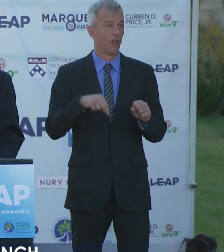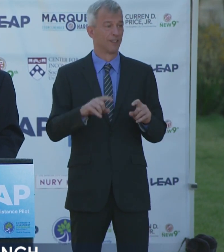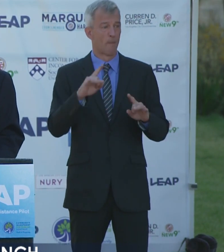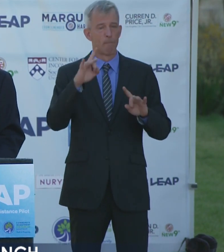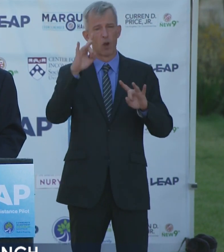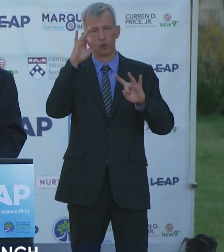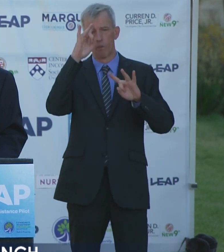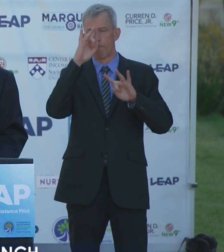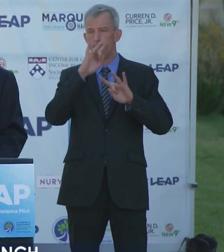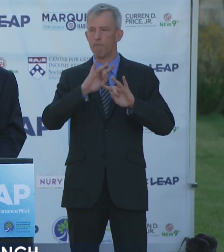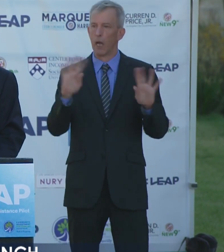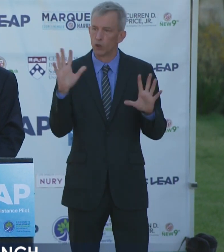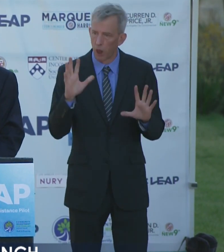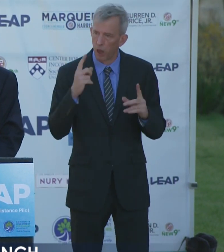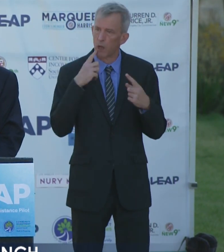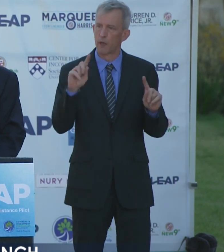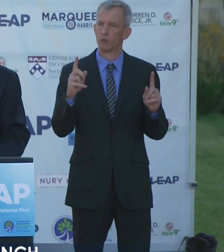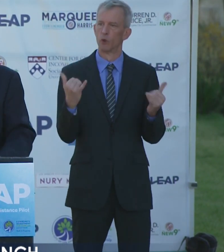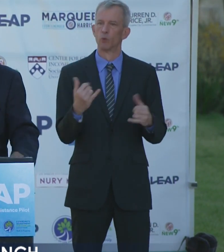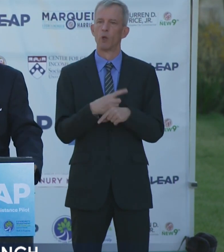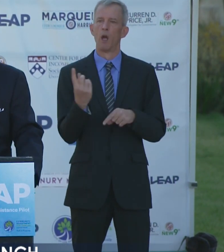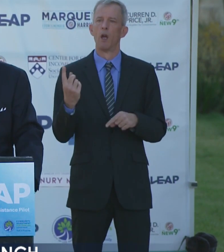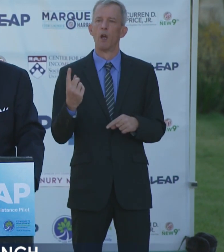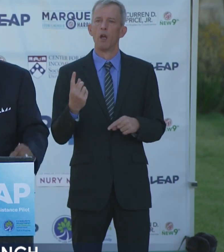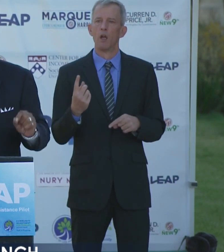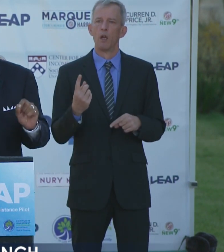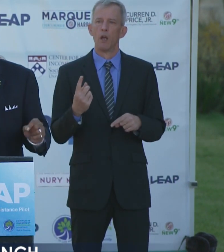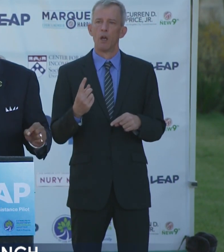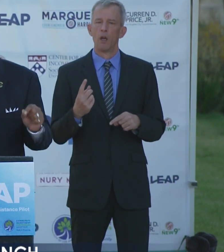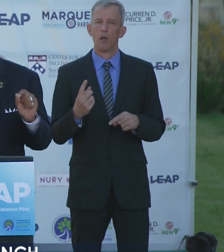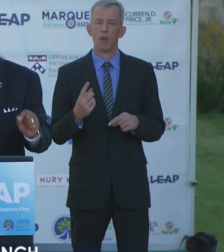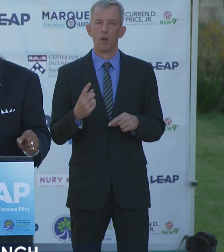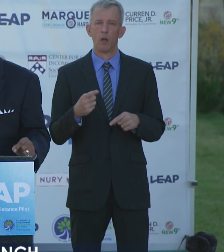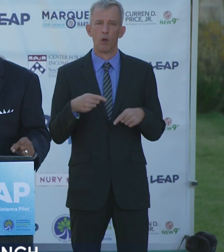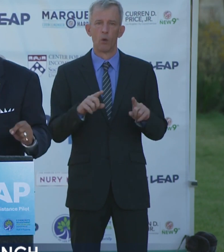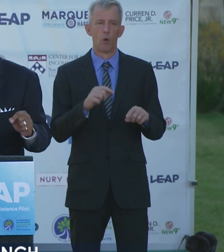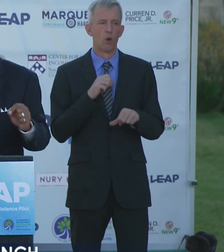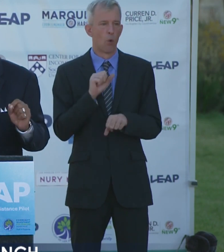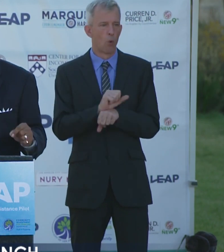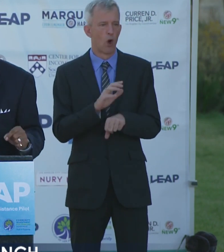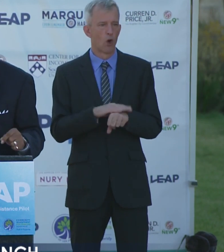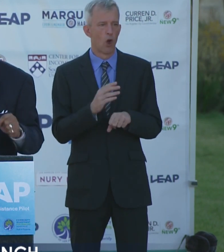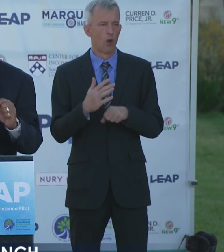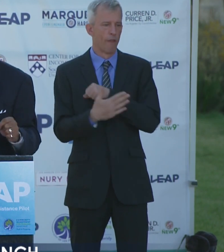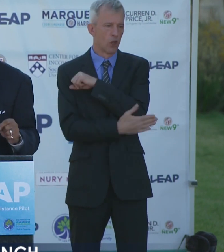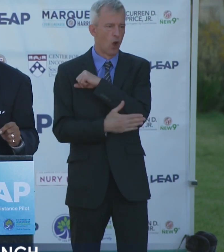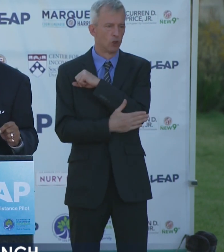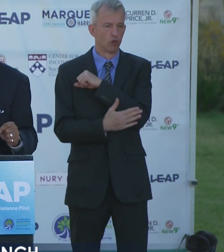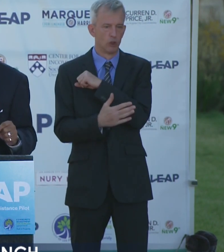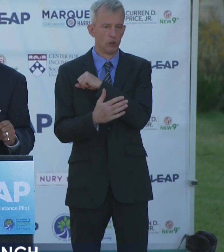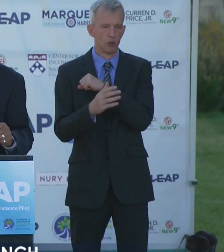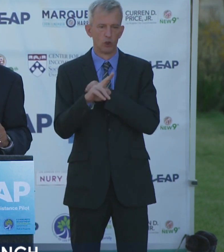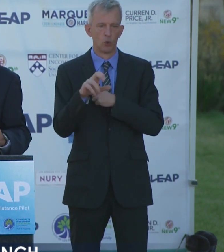announcement today as we embark upon the nation's largest guaranteed income